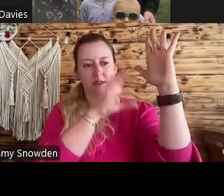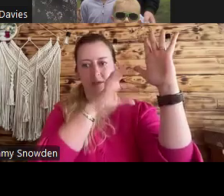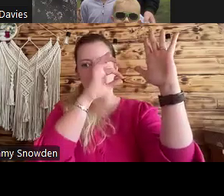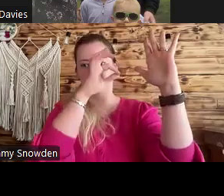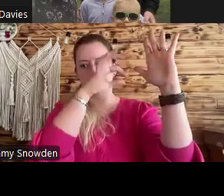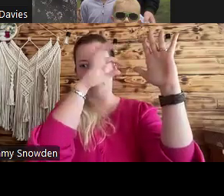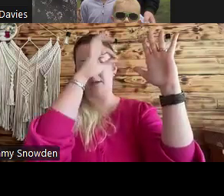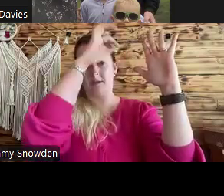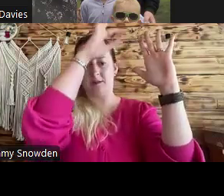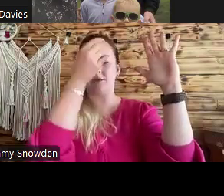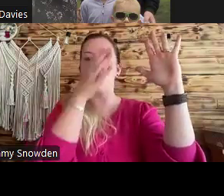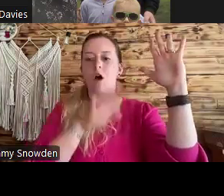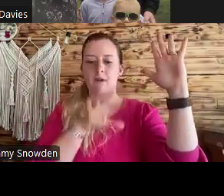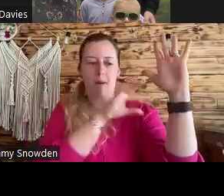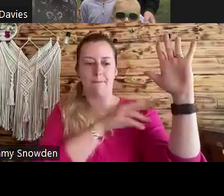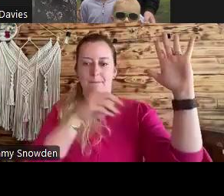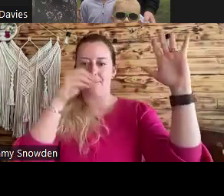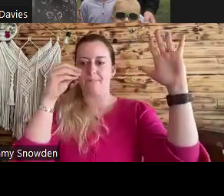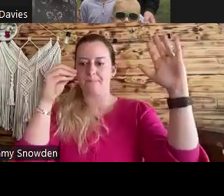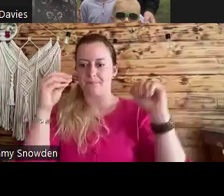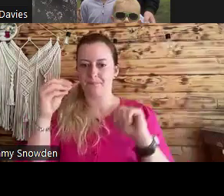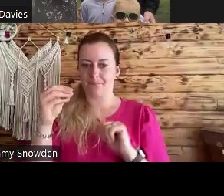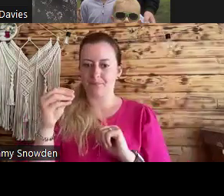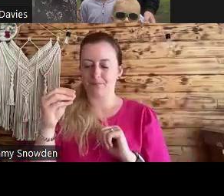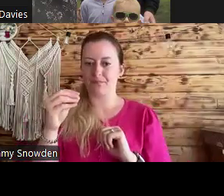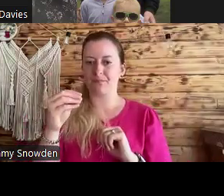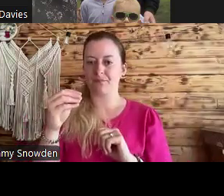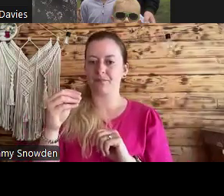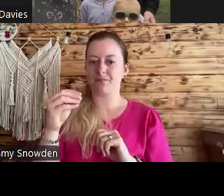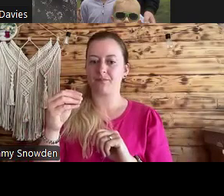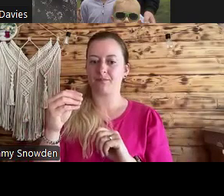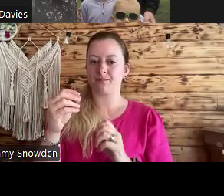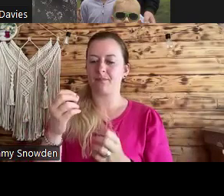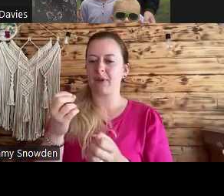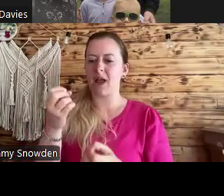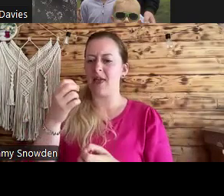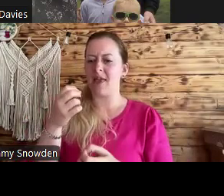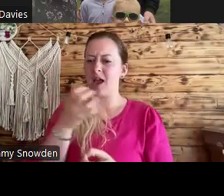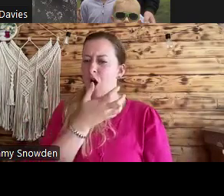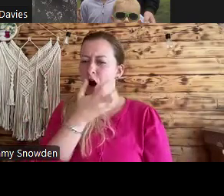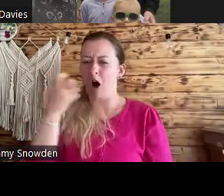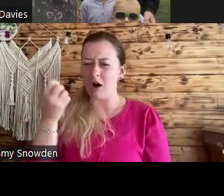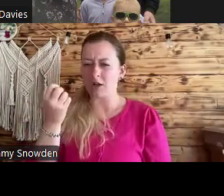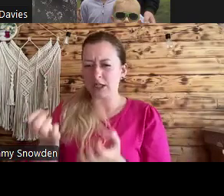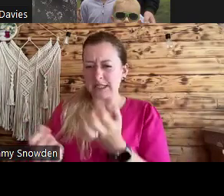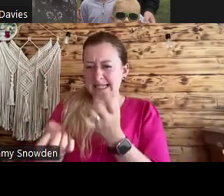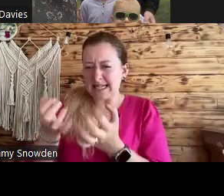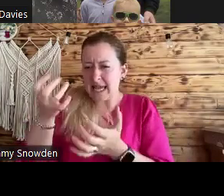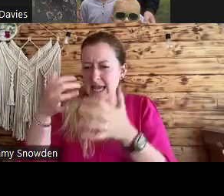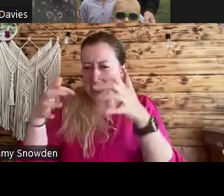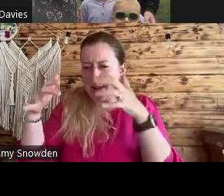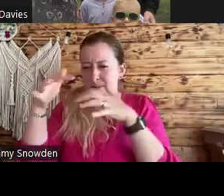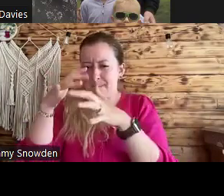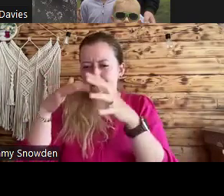the needles and the twigs. And then both of those components are steam distilled. And that's either using the harvester,